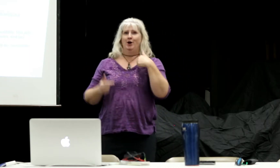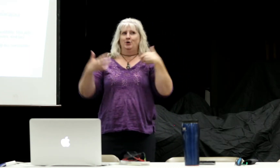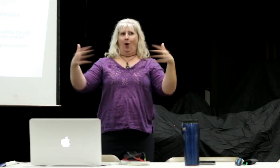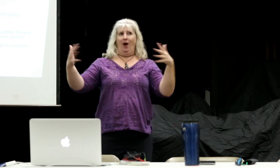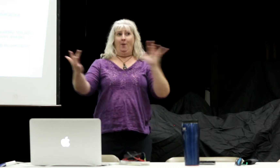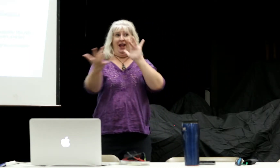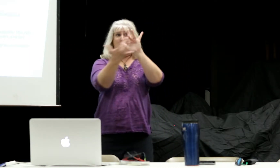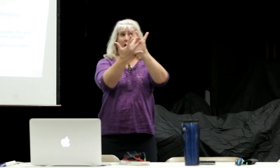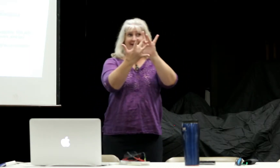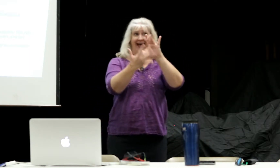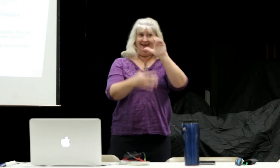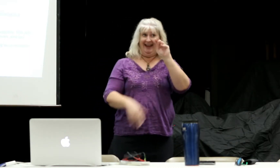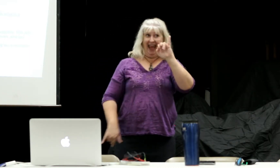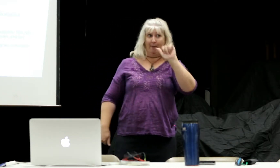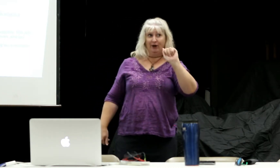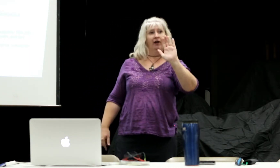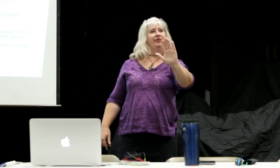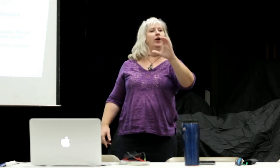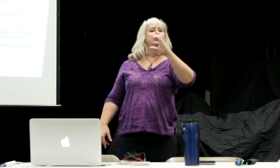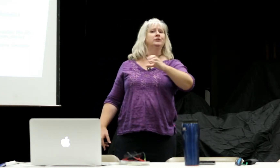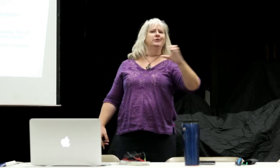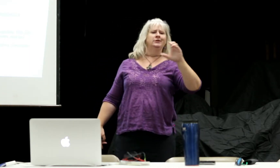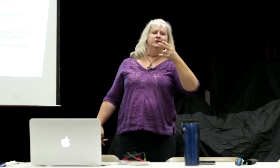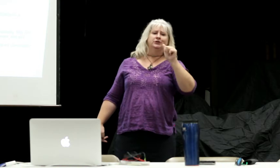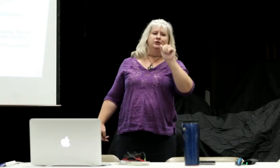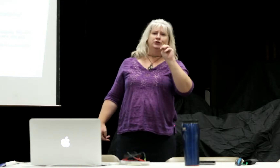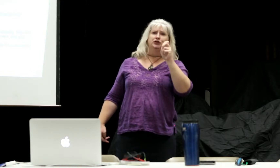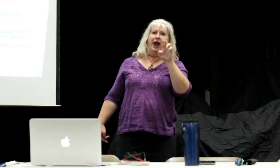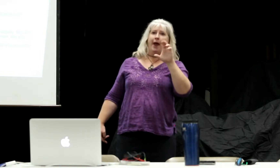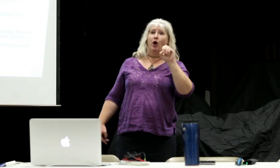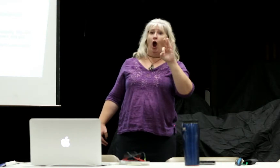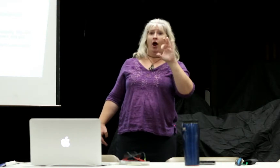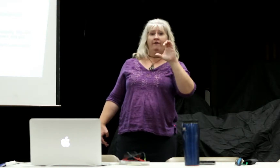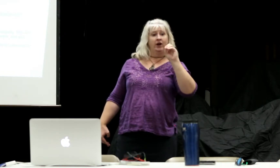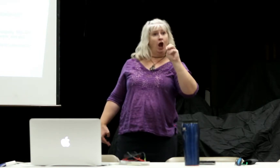and all of that. So I already reached out to the city of Cambria, their Chamber of Commerce,